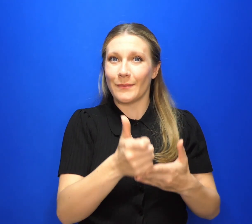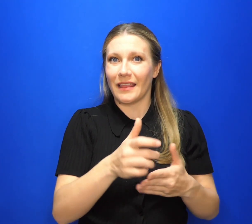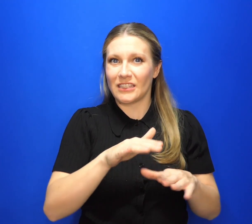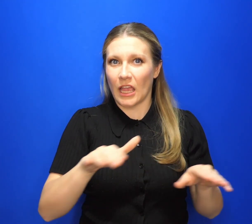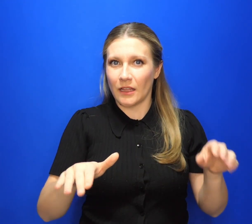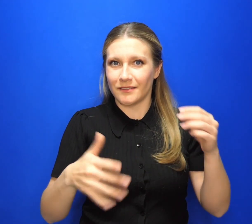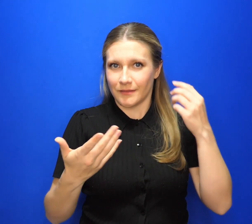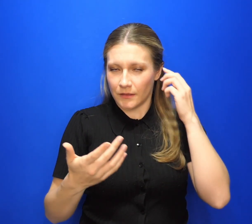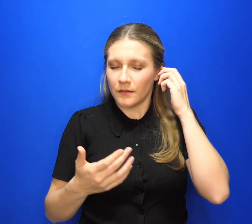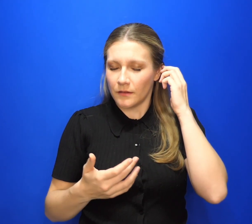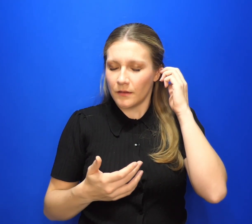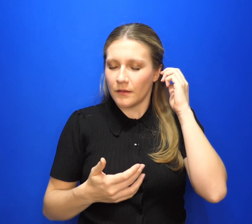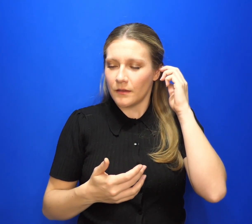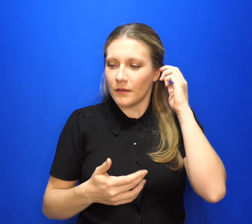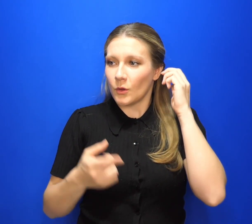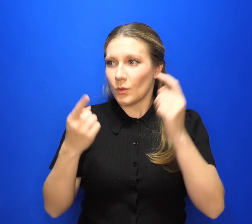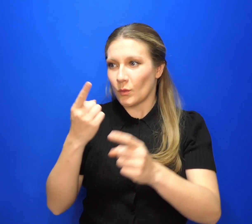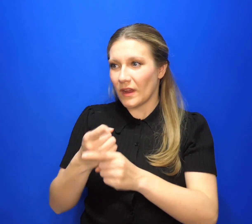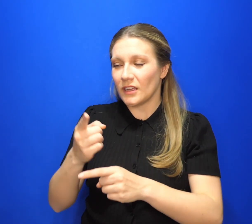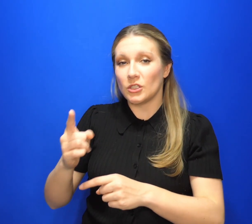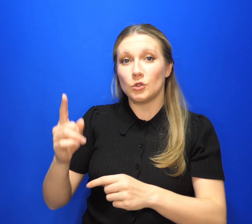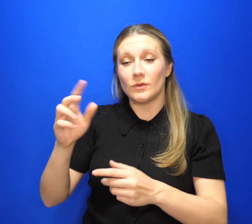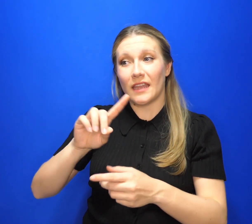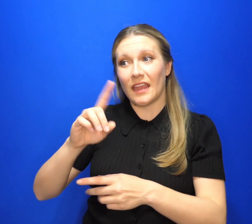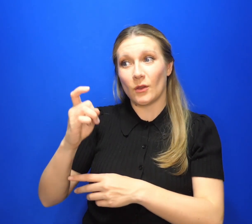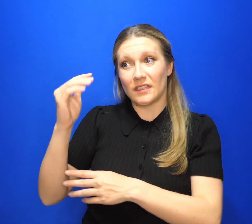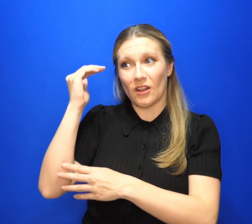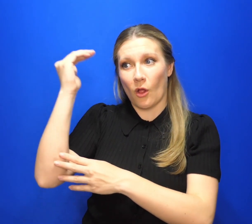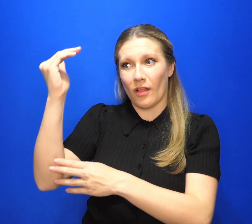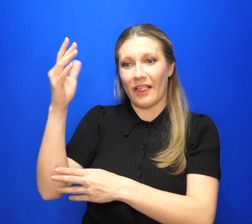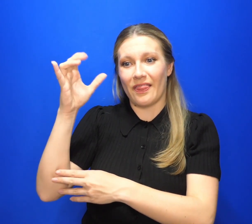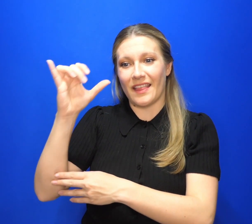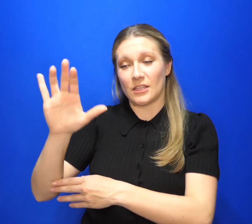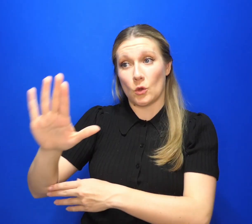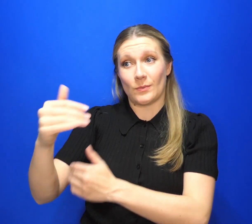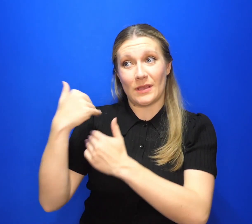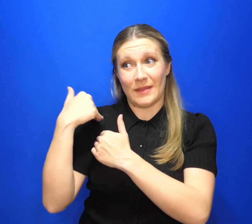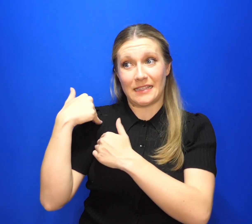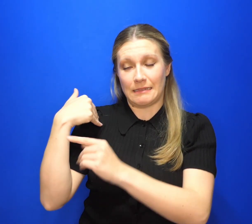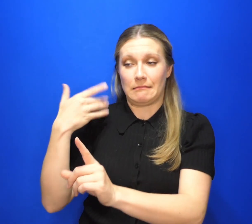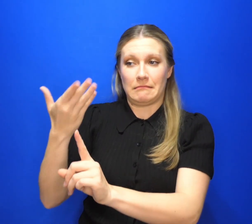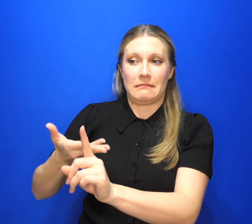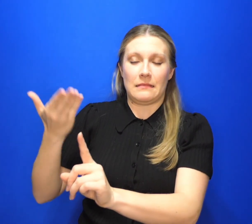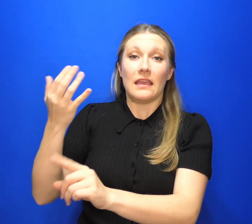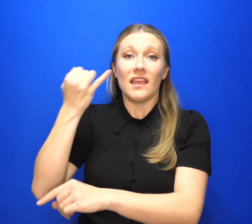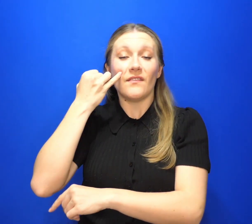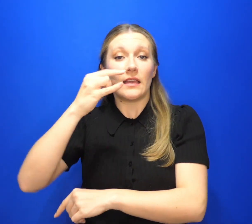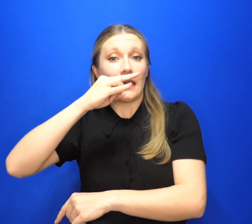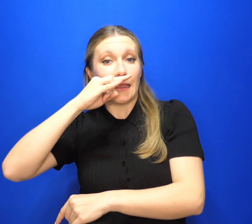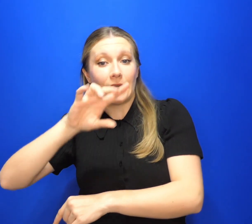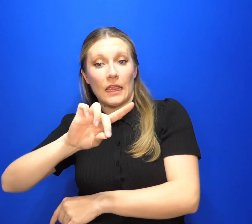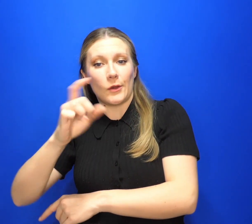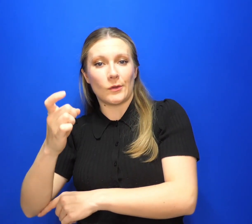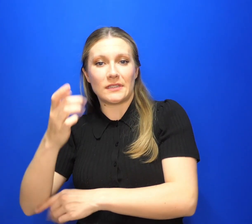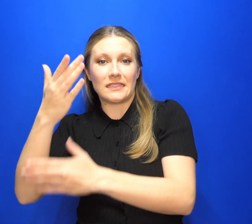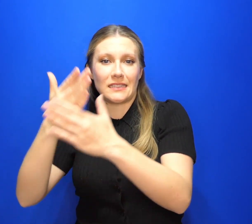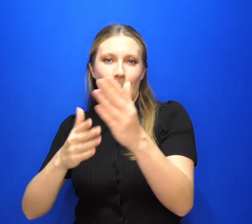Because when you're diagnosed as an adult, it's on you. It's on you. And when when a child's diagnosed, some person, I mean, hopefully,